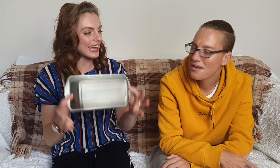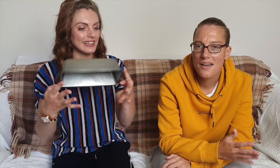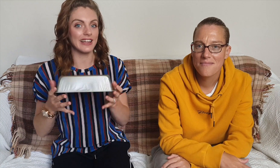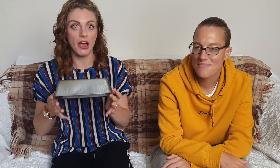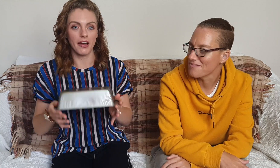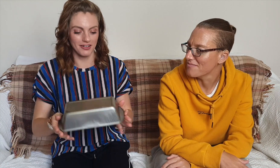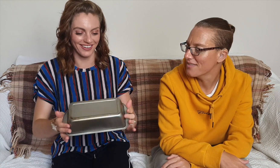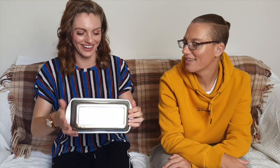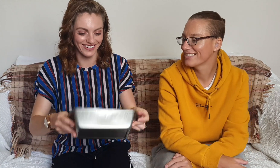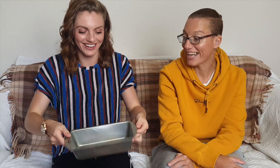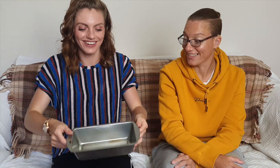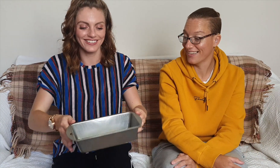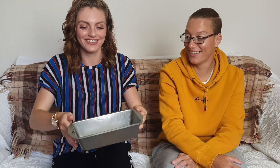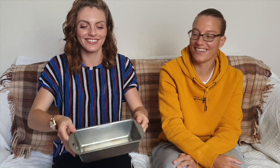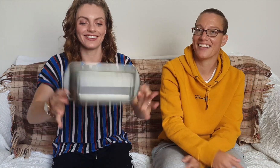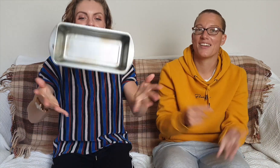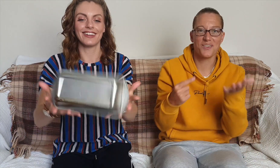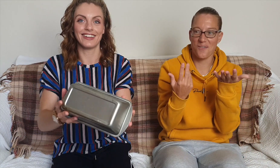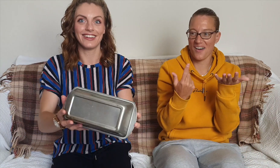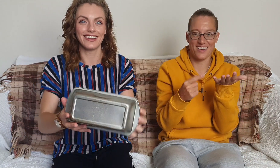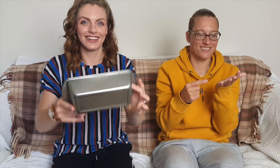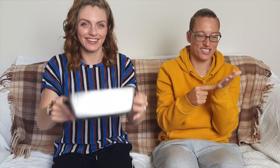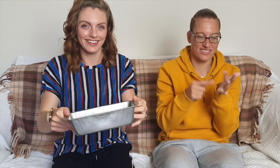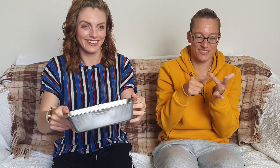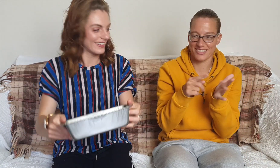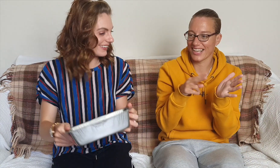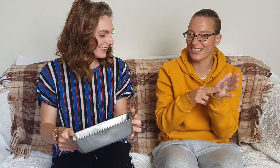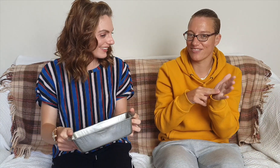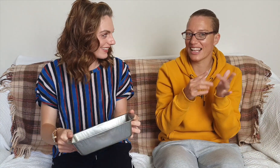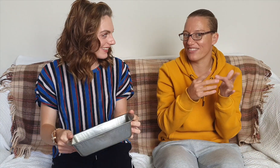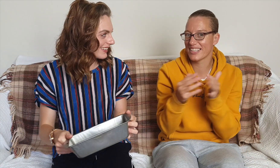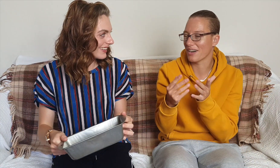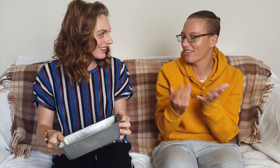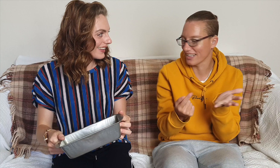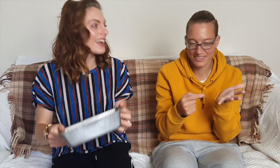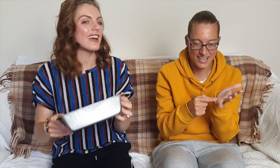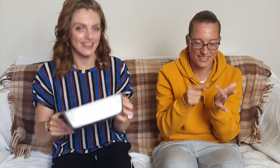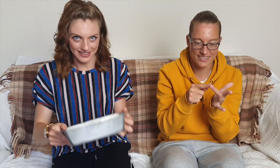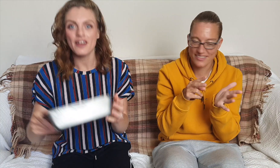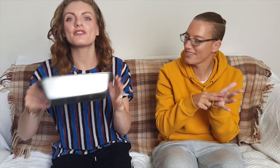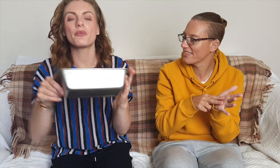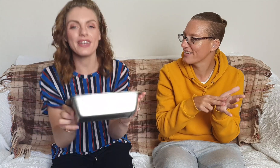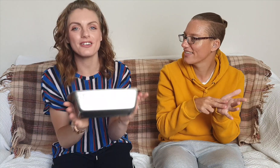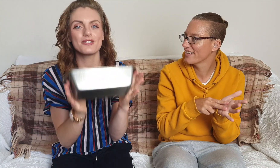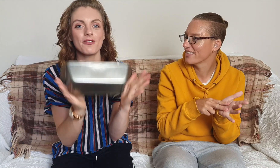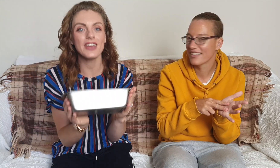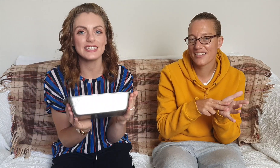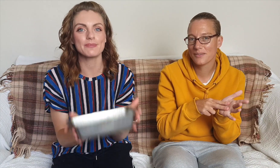sign? tin. Oh, wow, just tin. Really finished by really tin. So we are going to finger